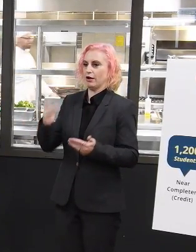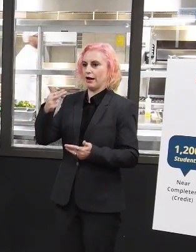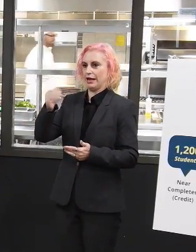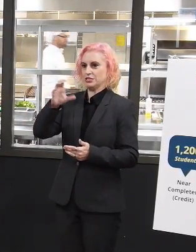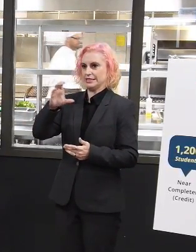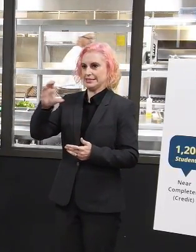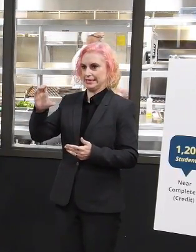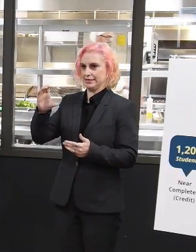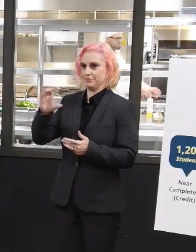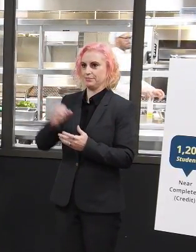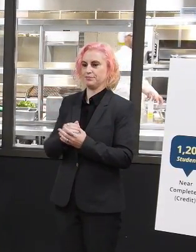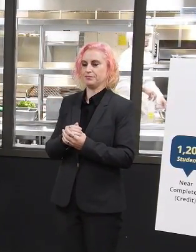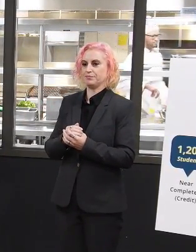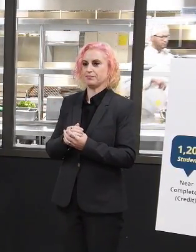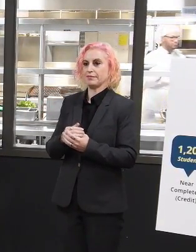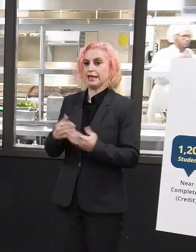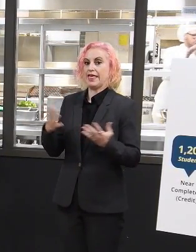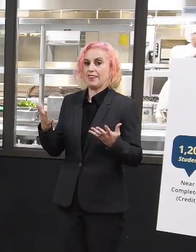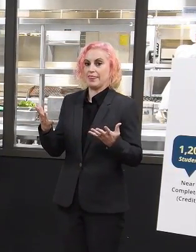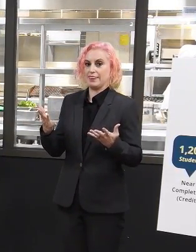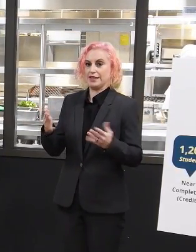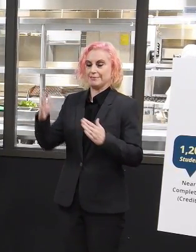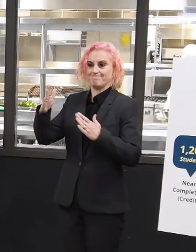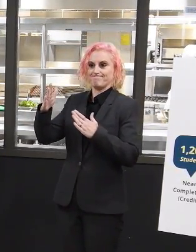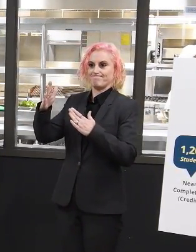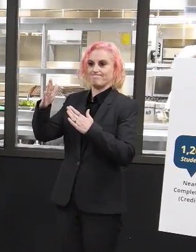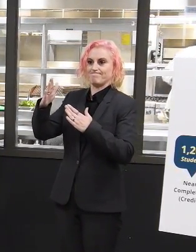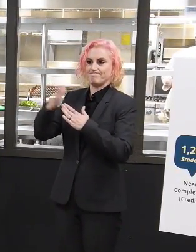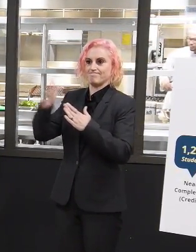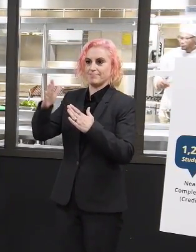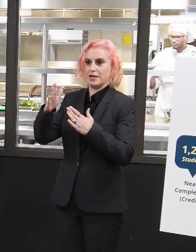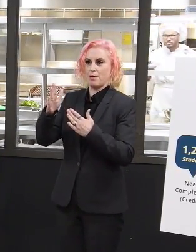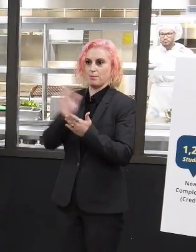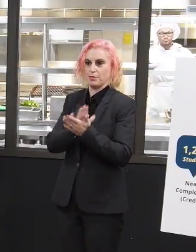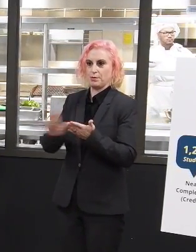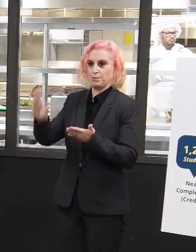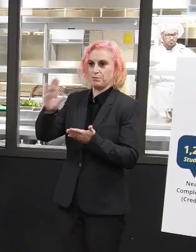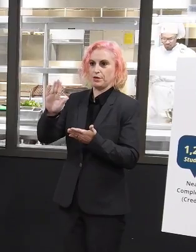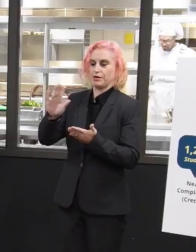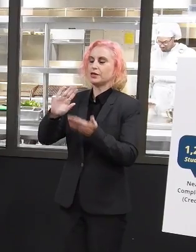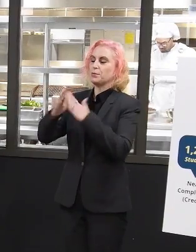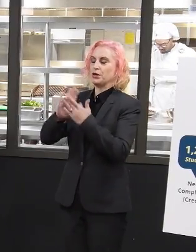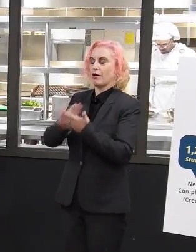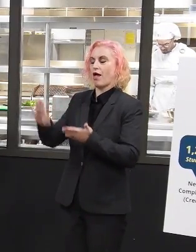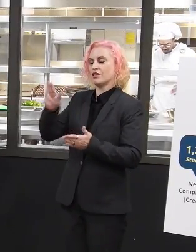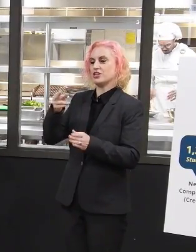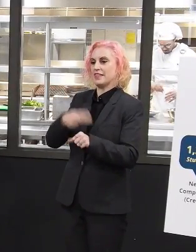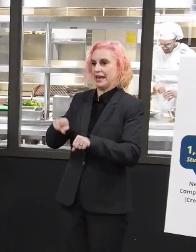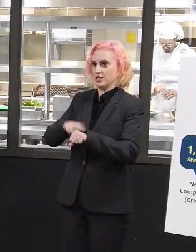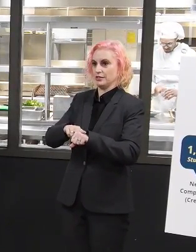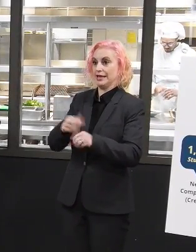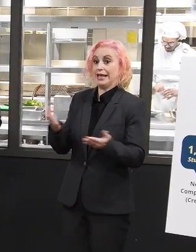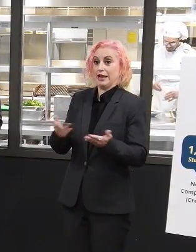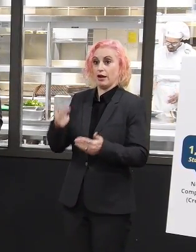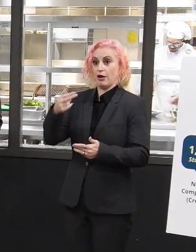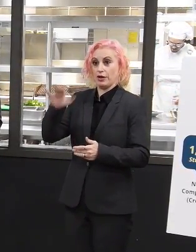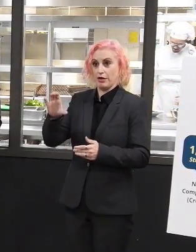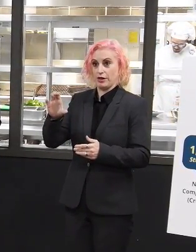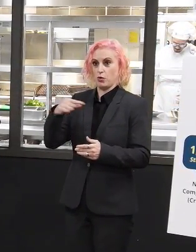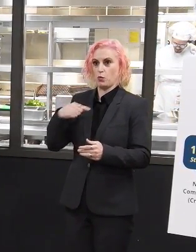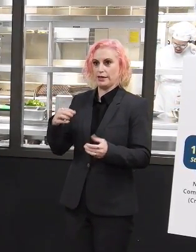Howard Community College, the premier community college in our nation. In Howard County,